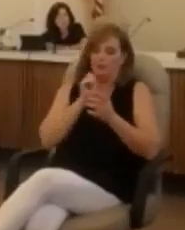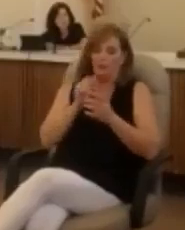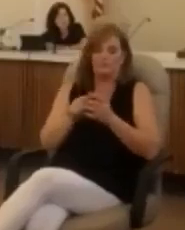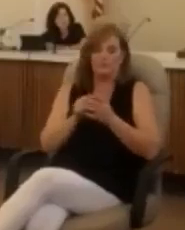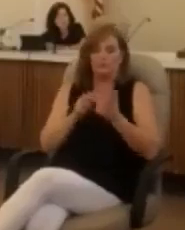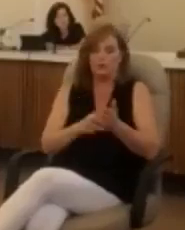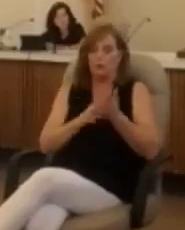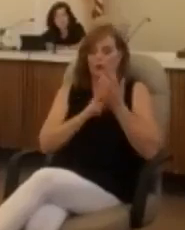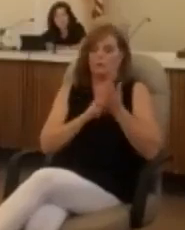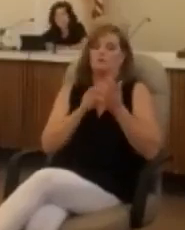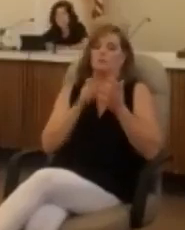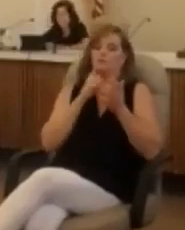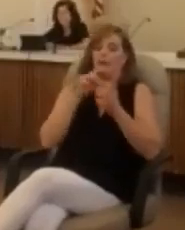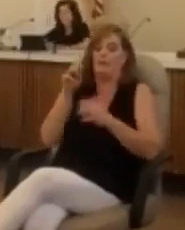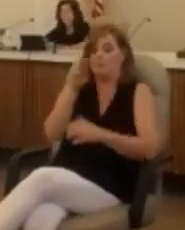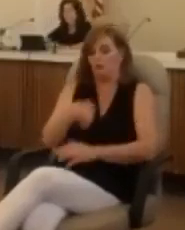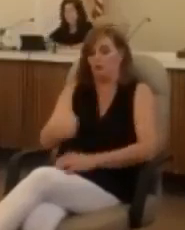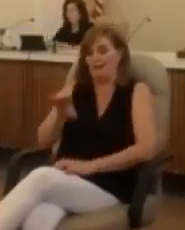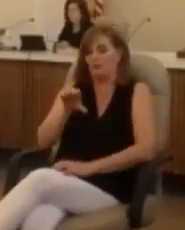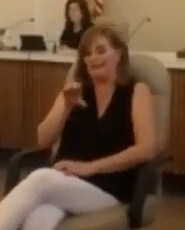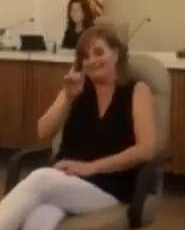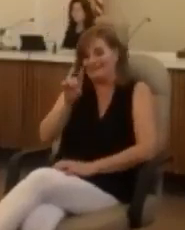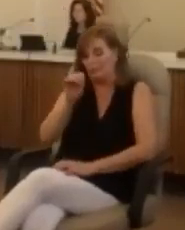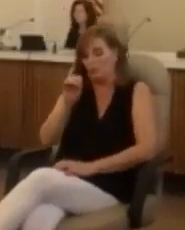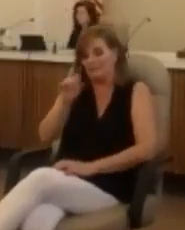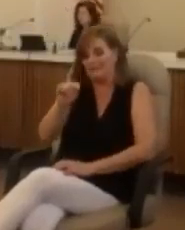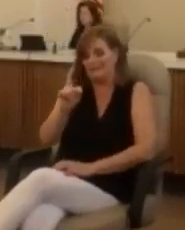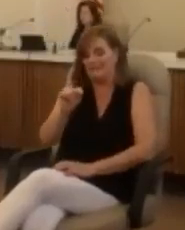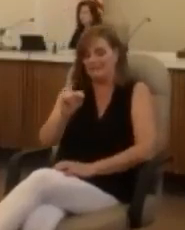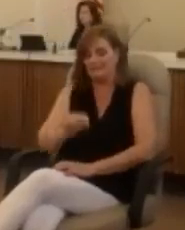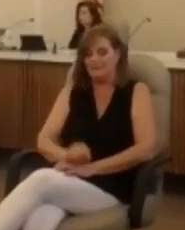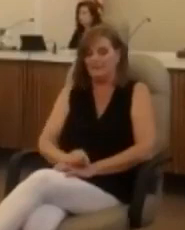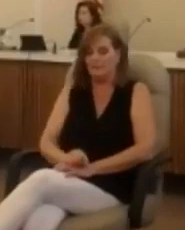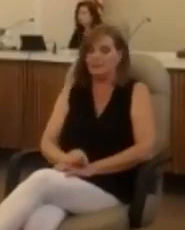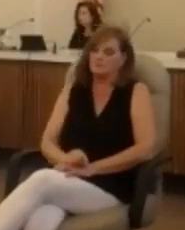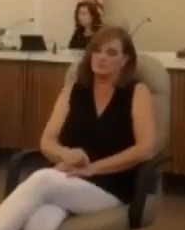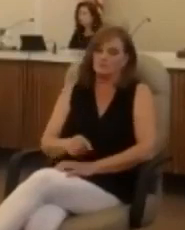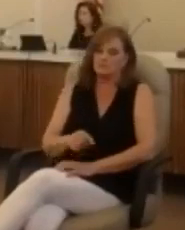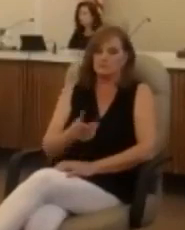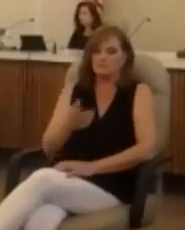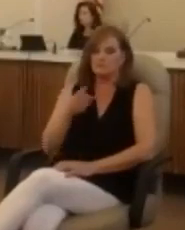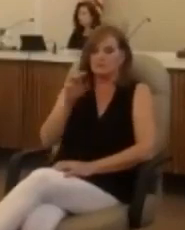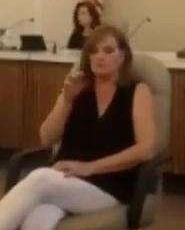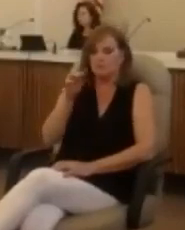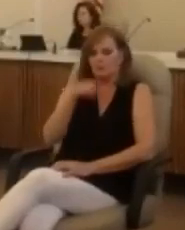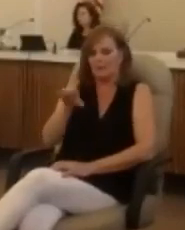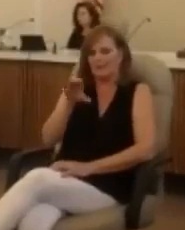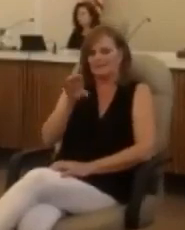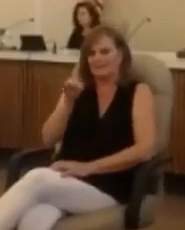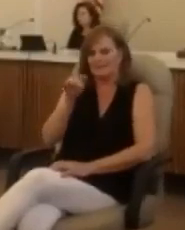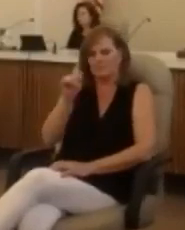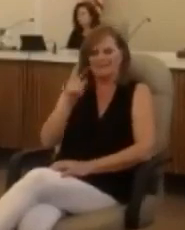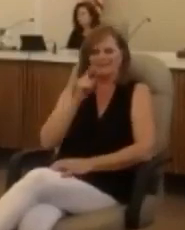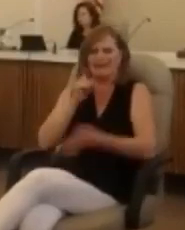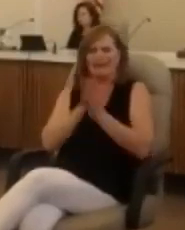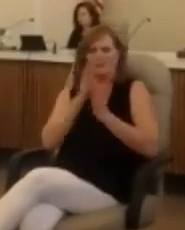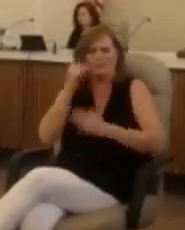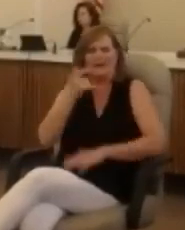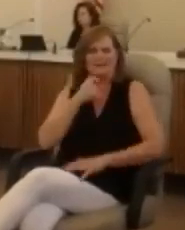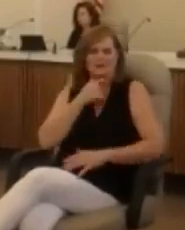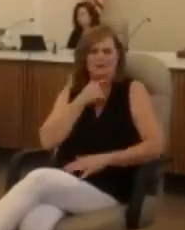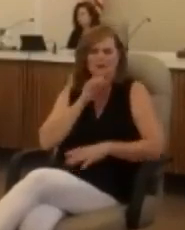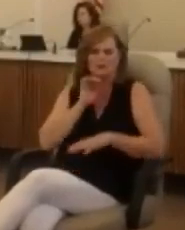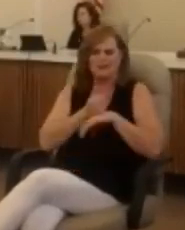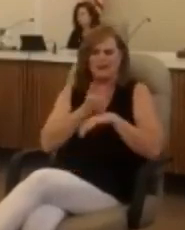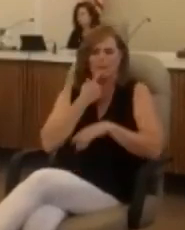road, which is Monroe County DOT. In fact, the Monroe County DOT said, why did you commission a traffic study? They were mad at